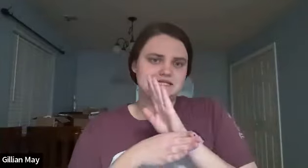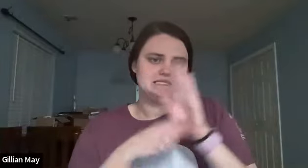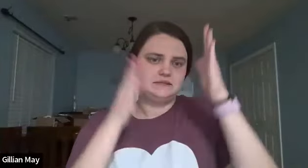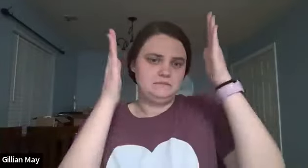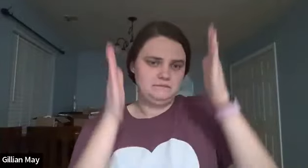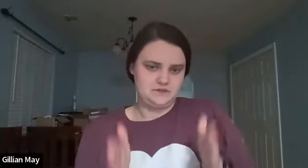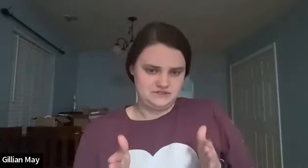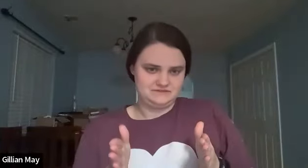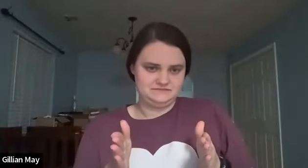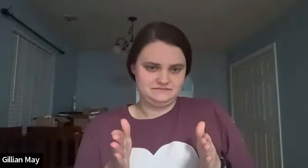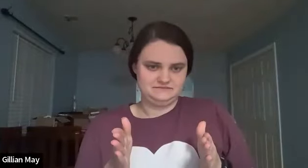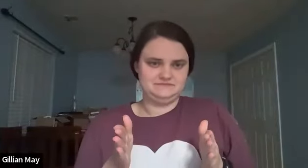Business person.